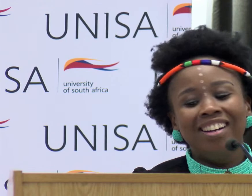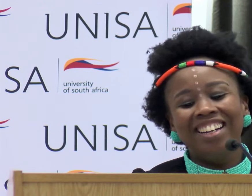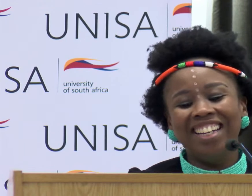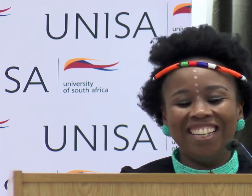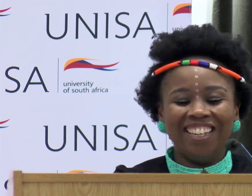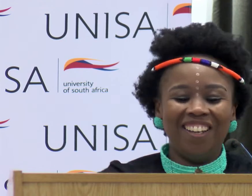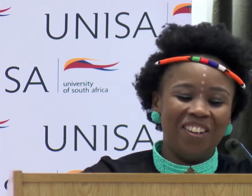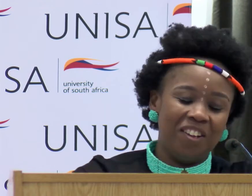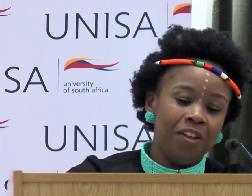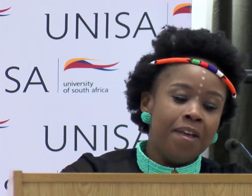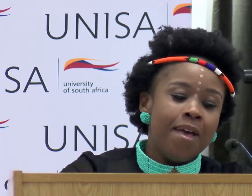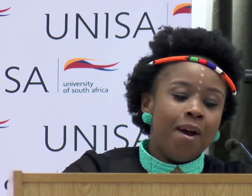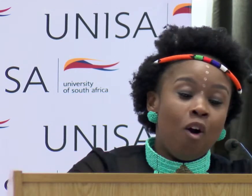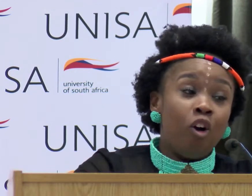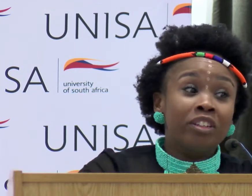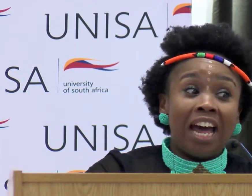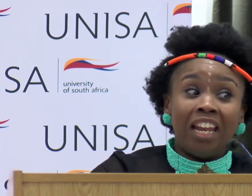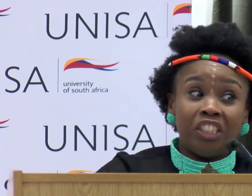long.